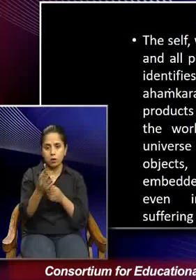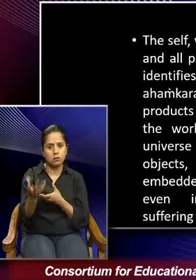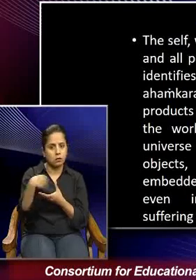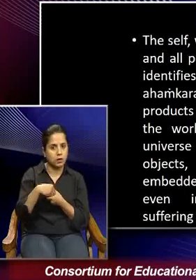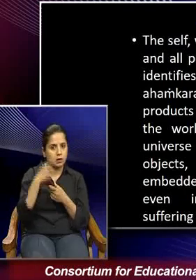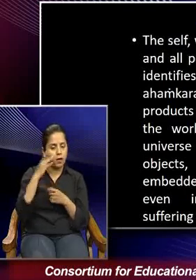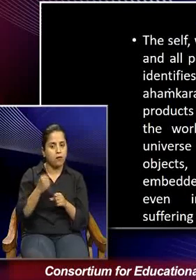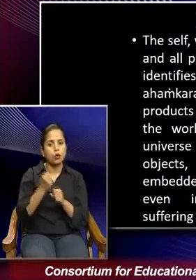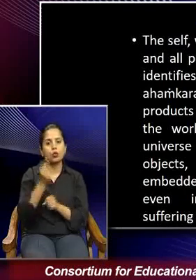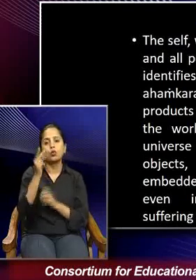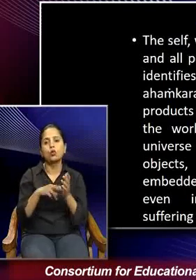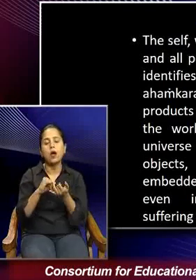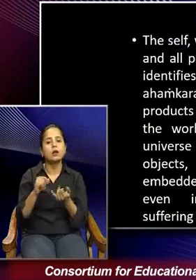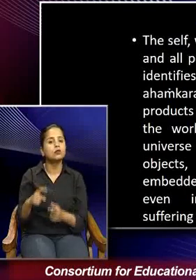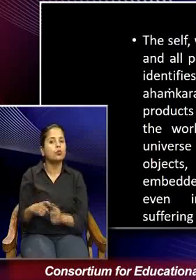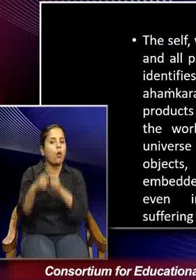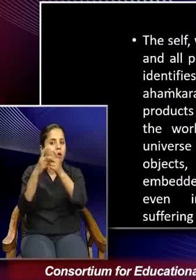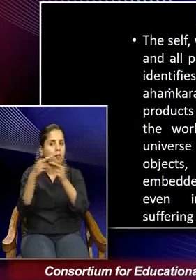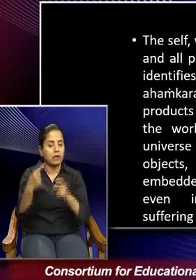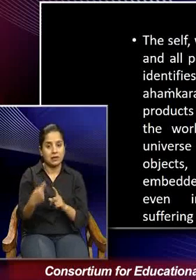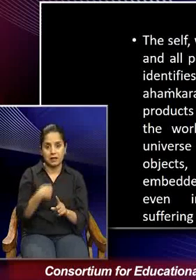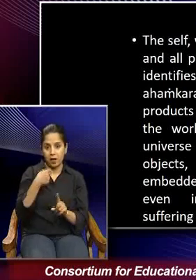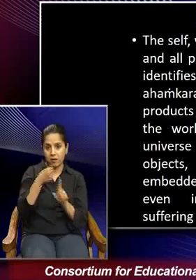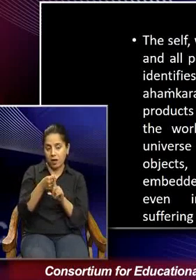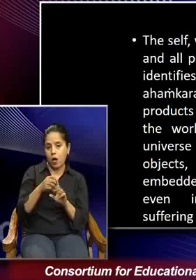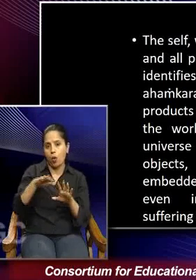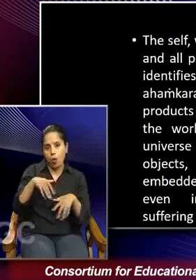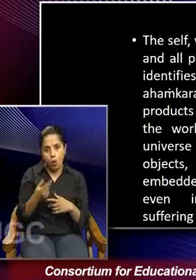with gunas, the selves, and even